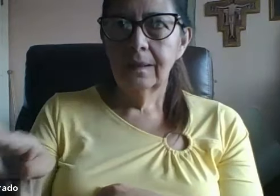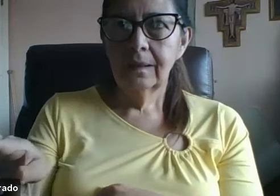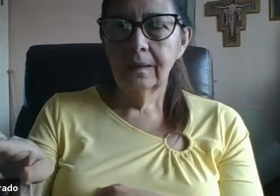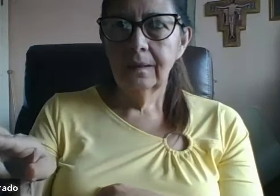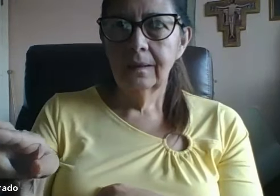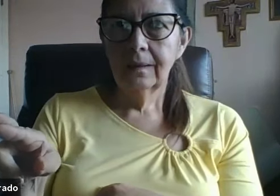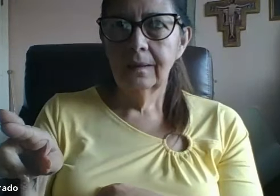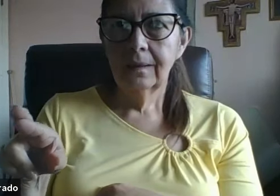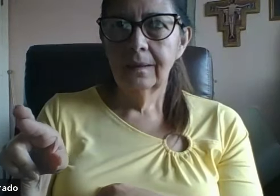are